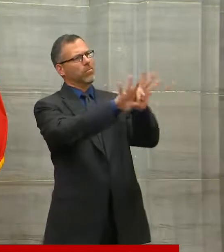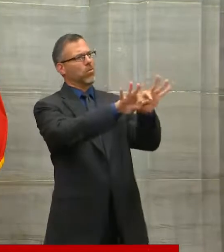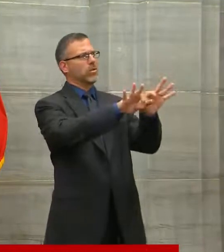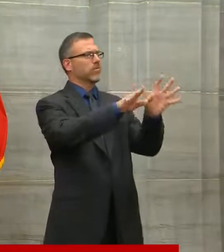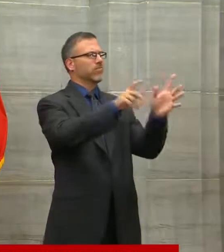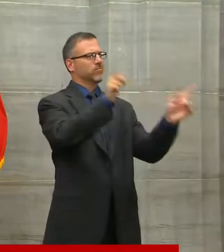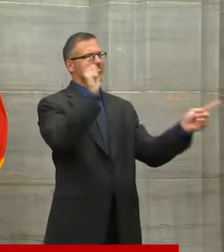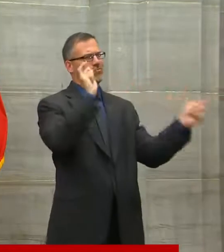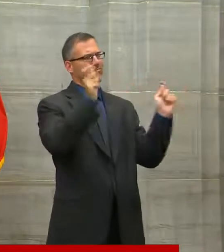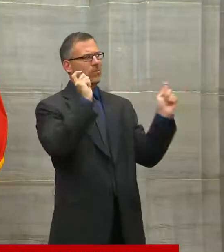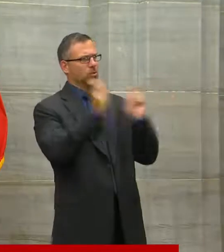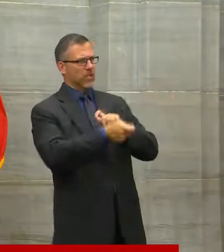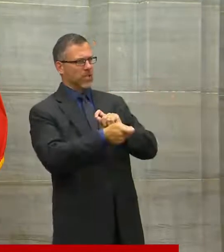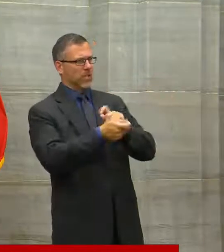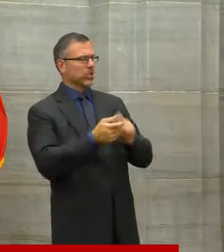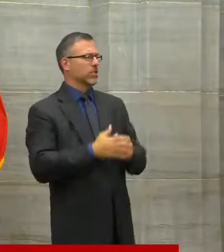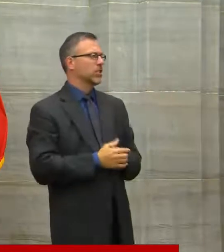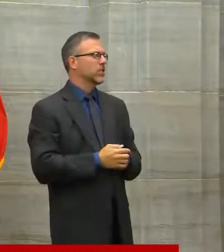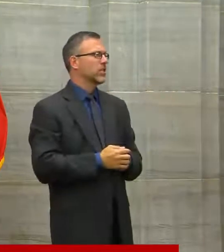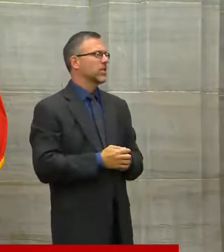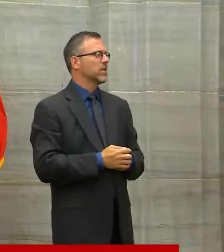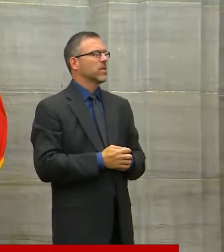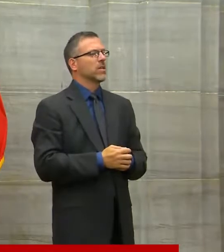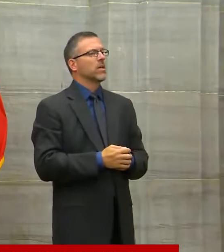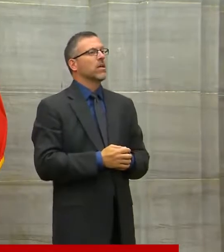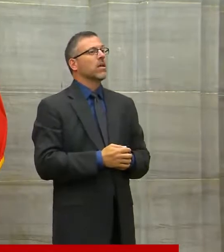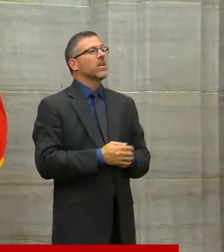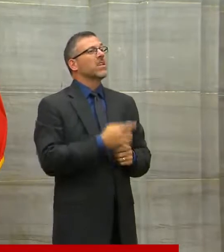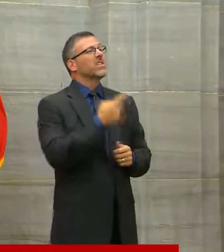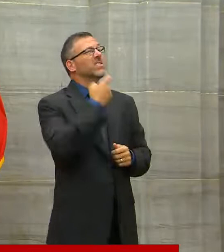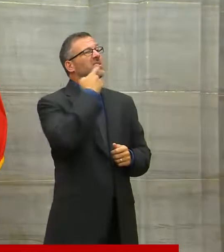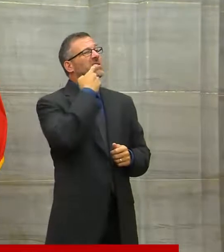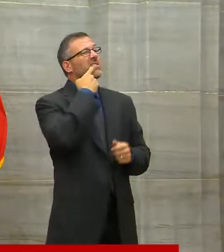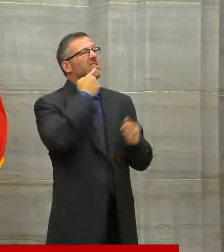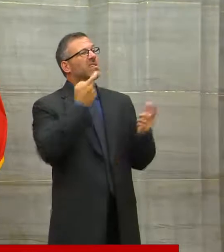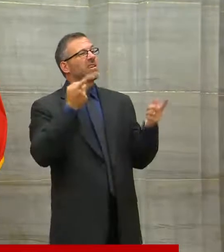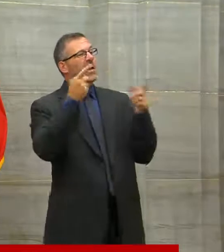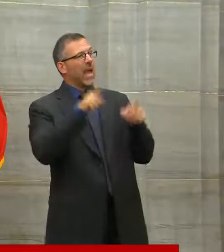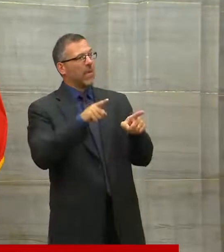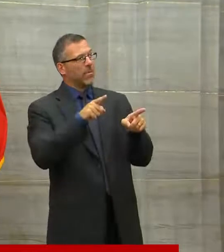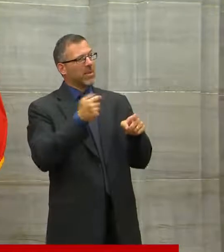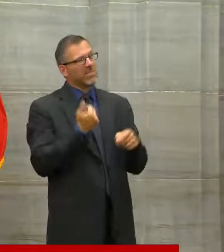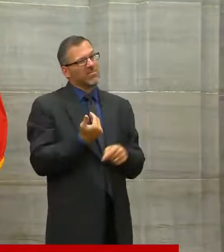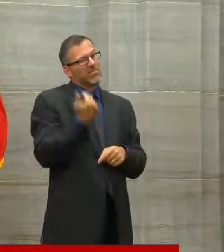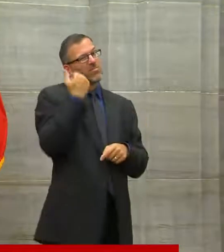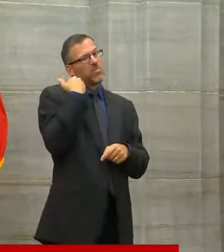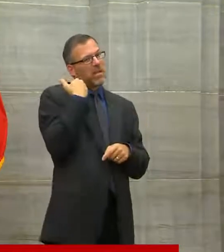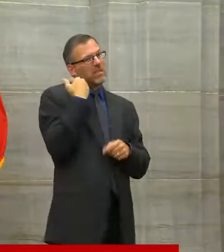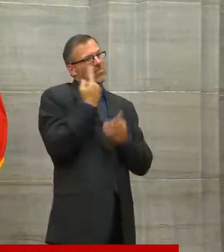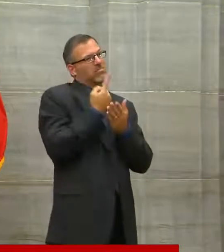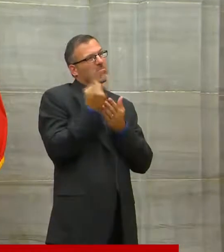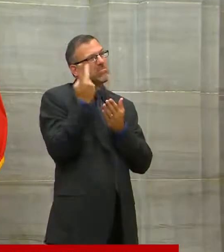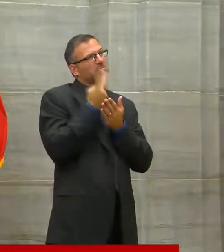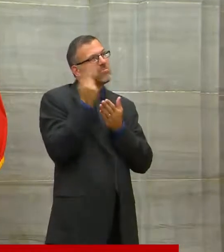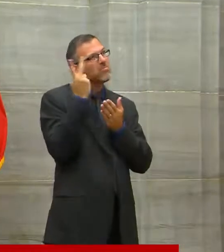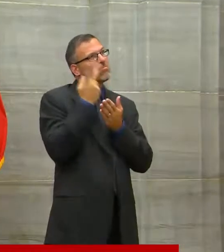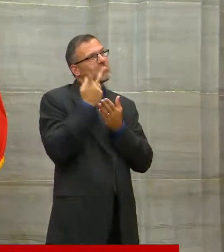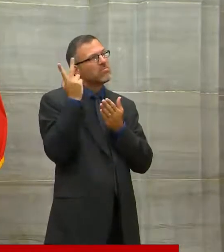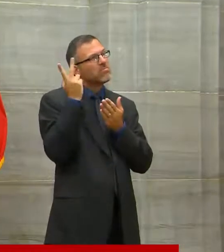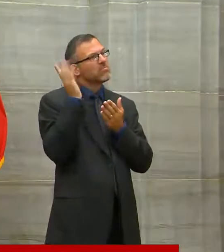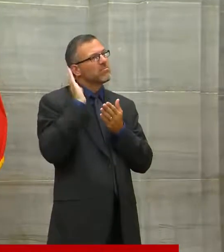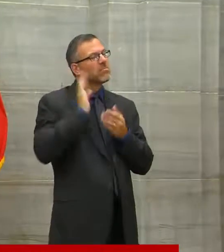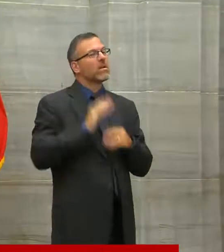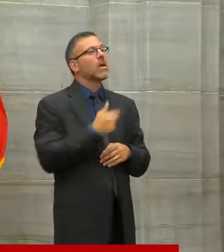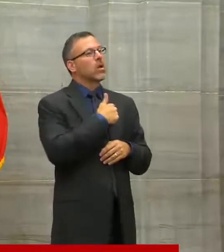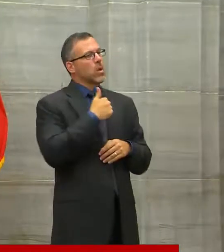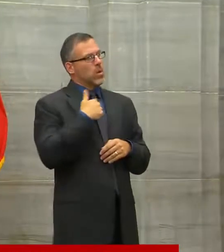today, given the events and the elevated conversation over the last several weeks in this country. We want